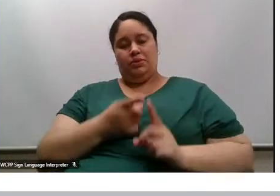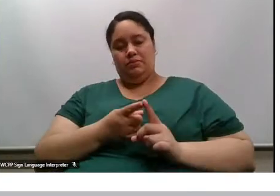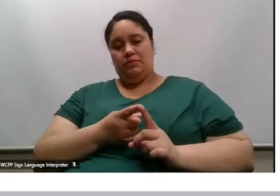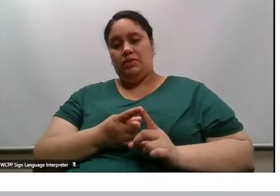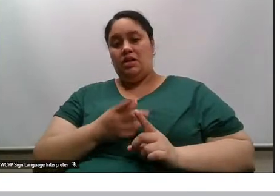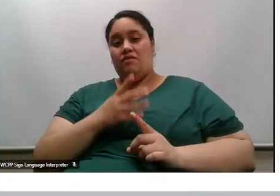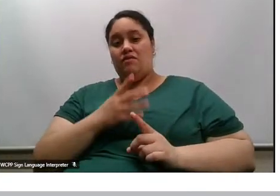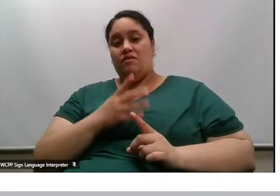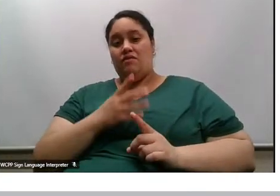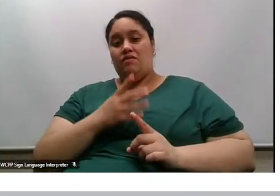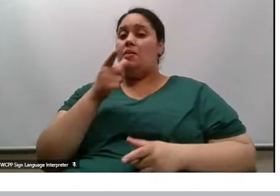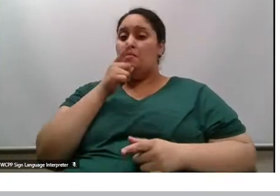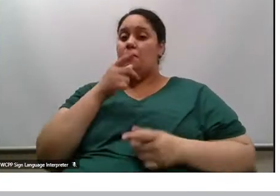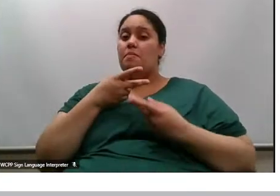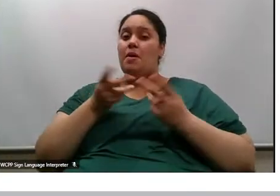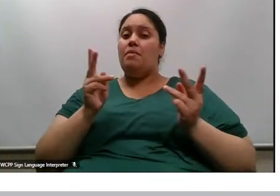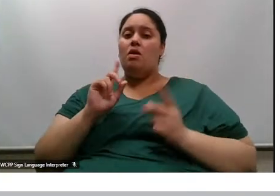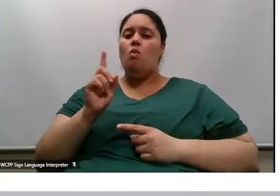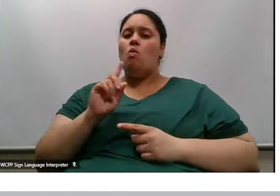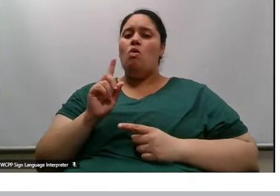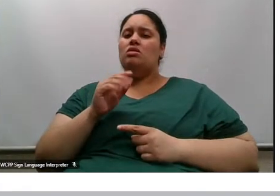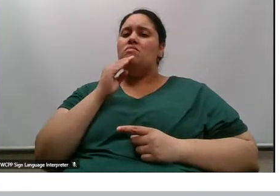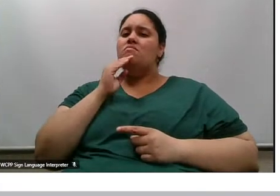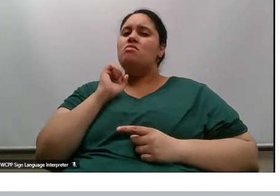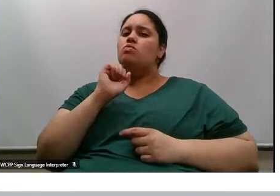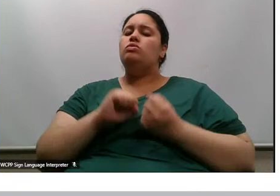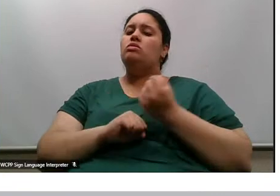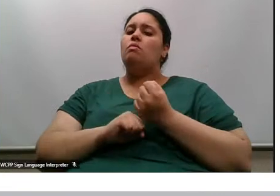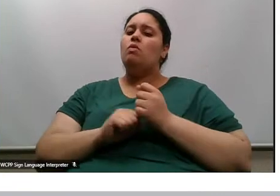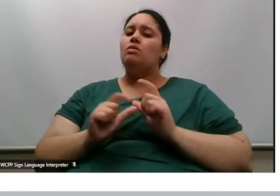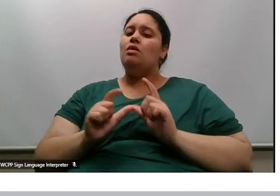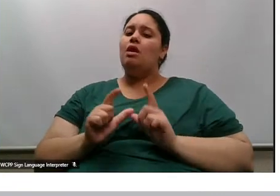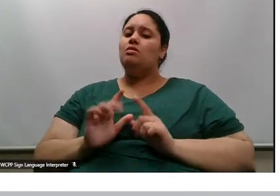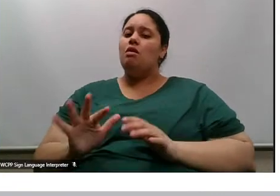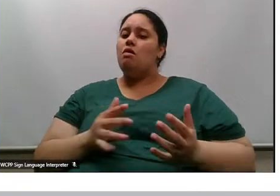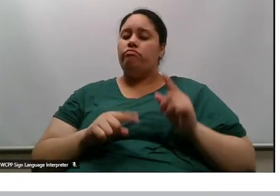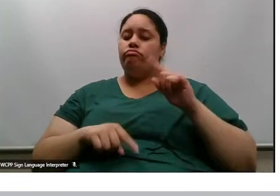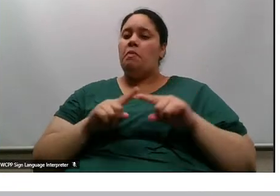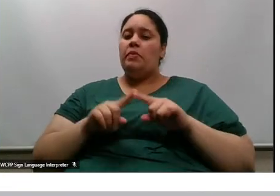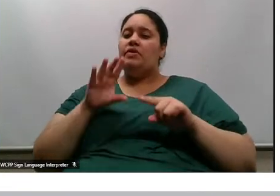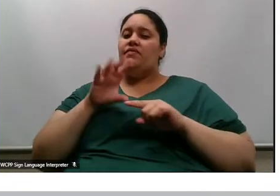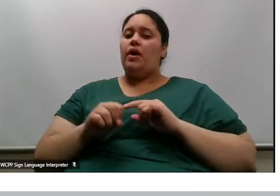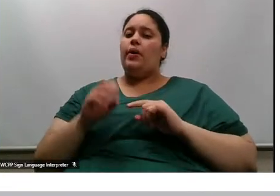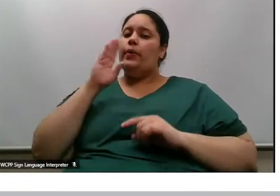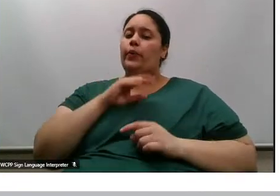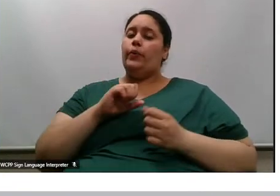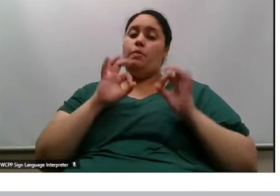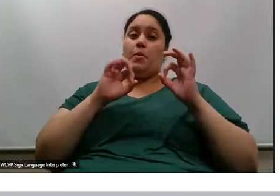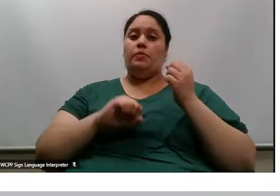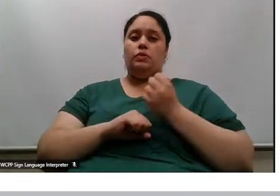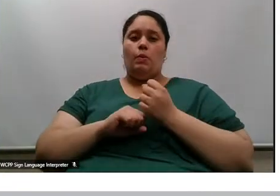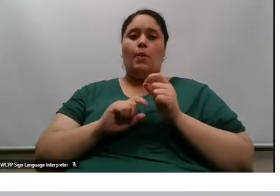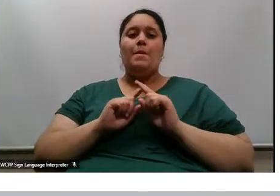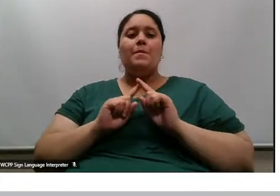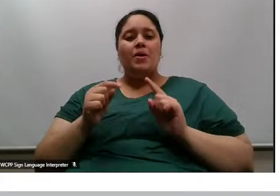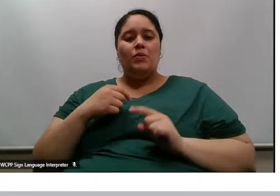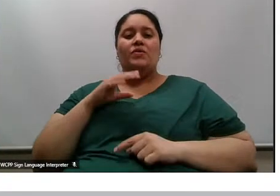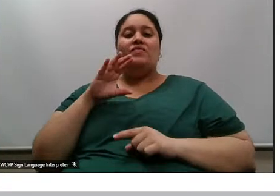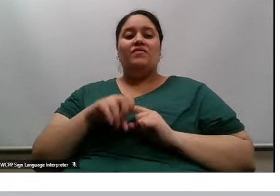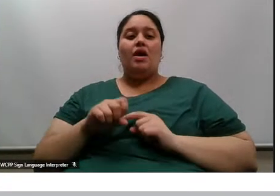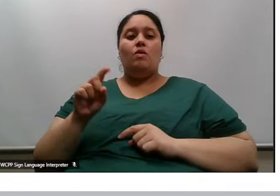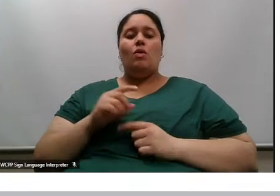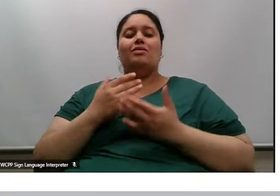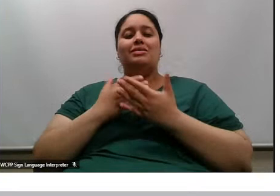the public, essentially, to what extent they support a license, invariably don't find many support for it. However, we do find that in